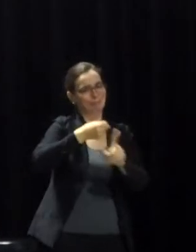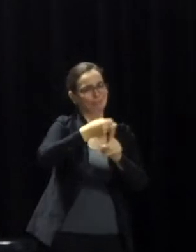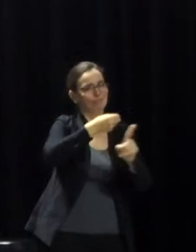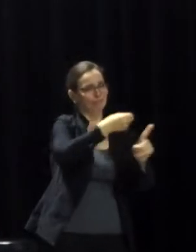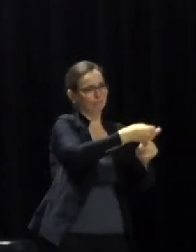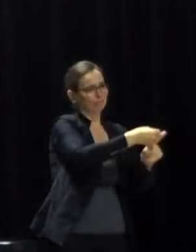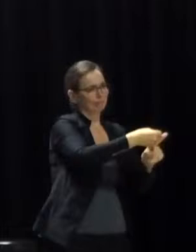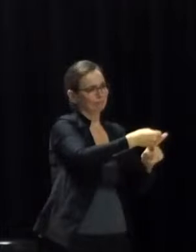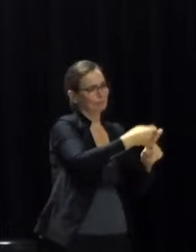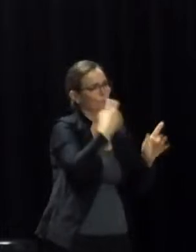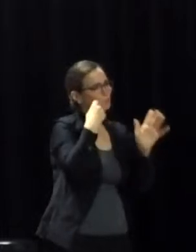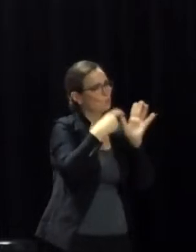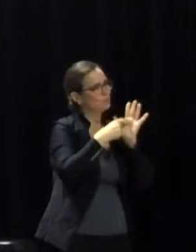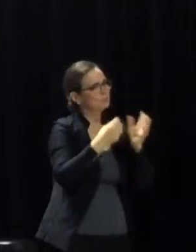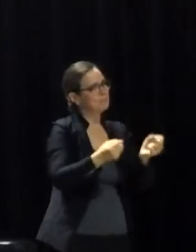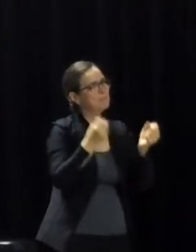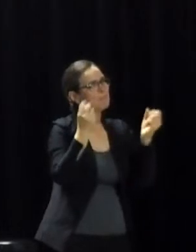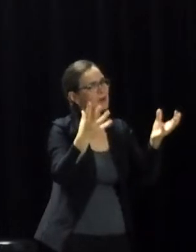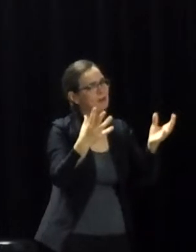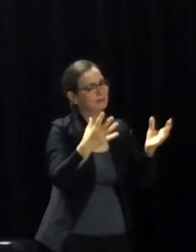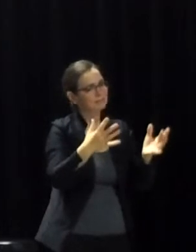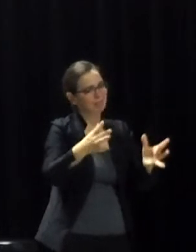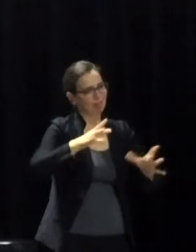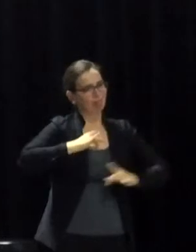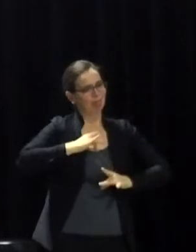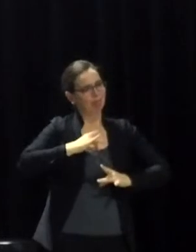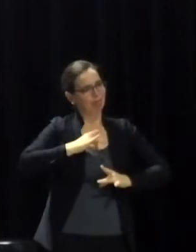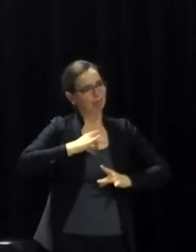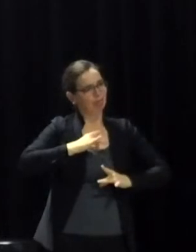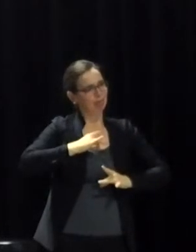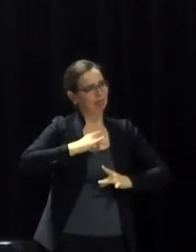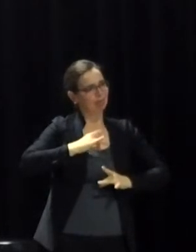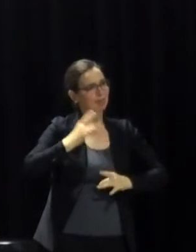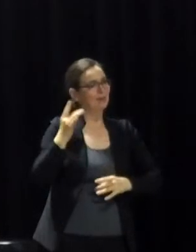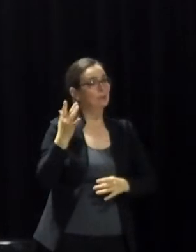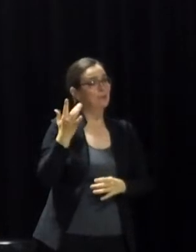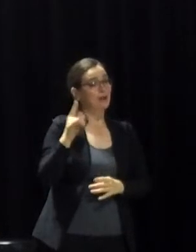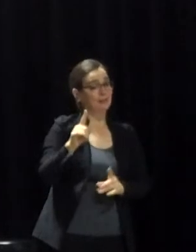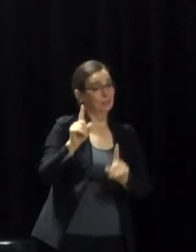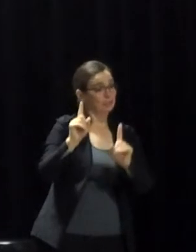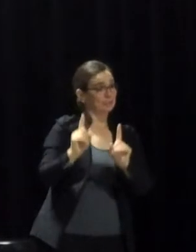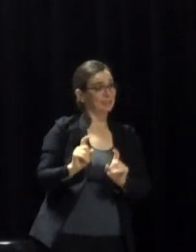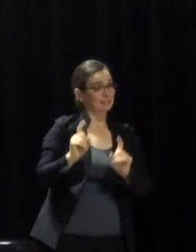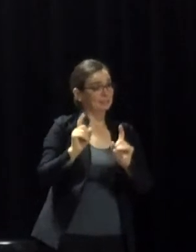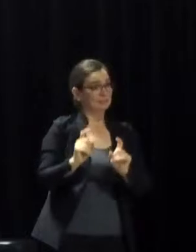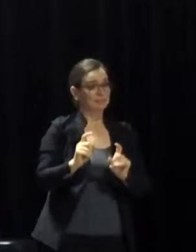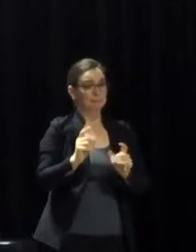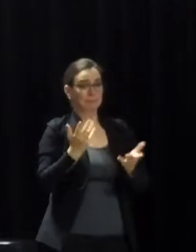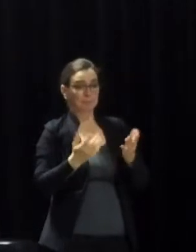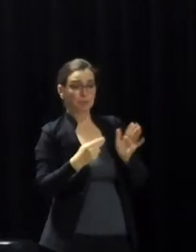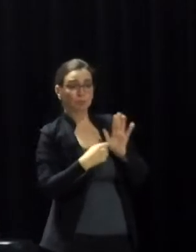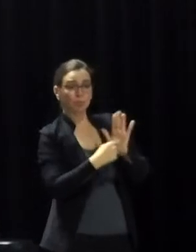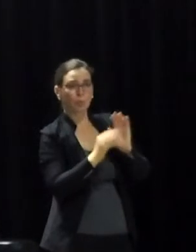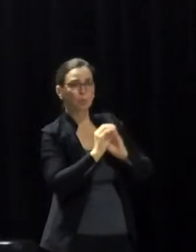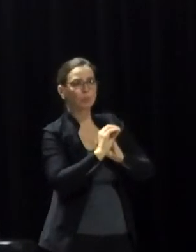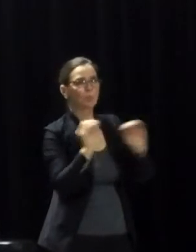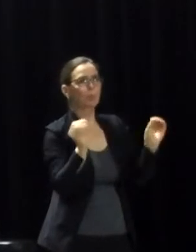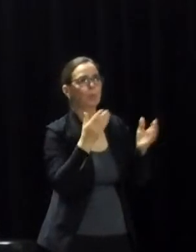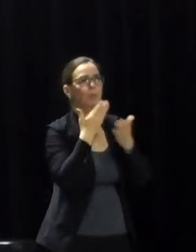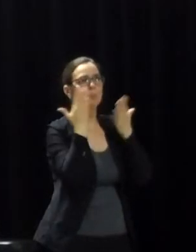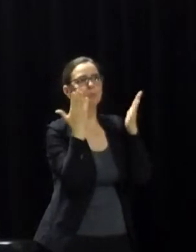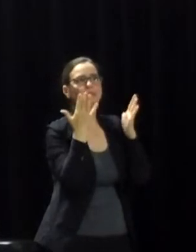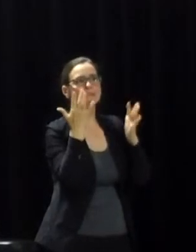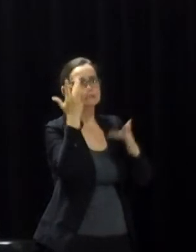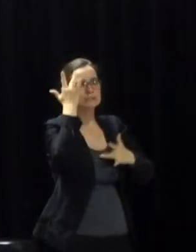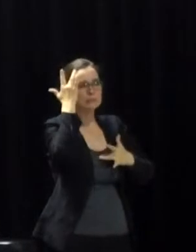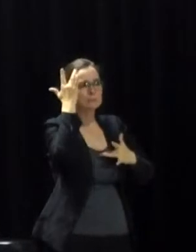when I see that it says symptomatic in there, I just feel like, why? And I just have no explanation at that time